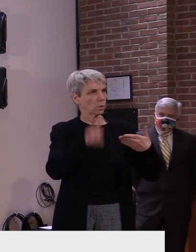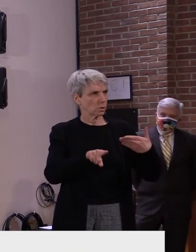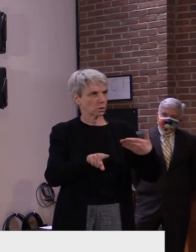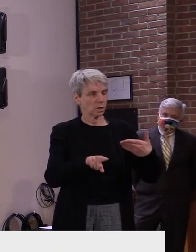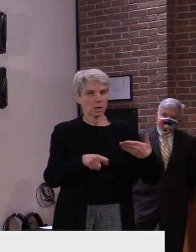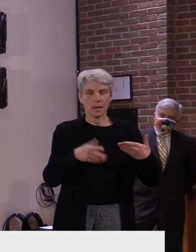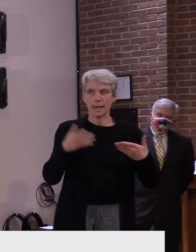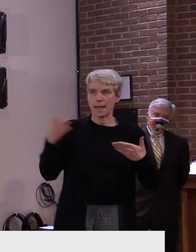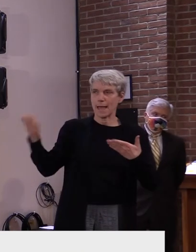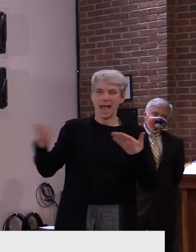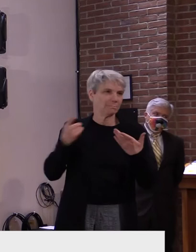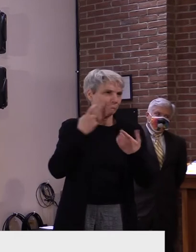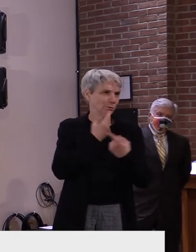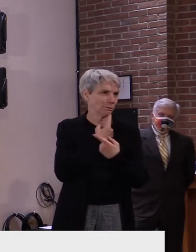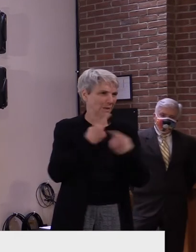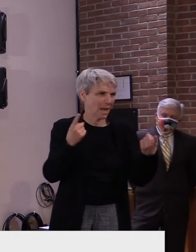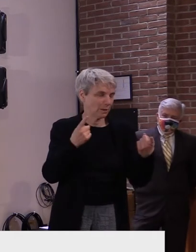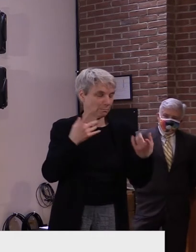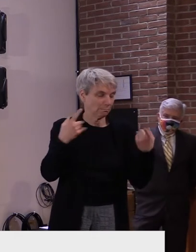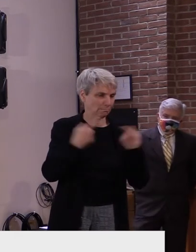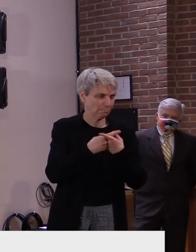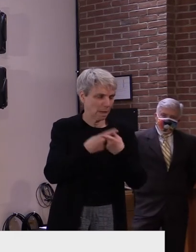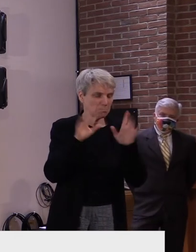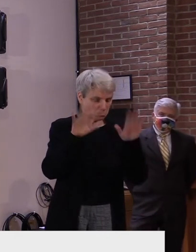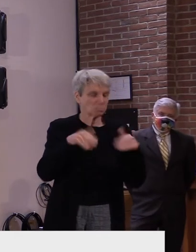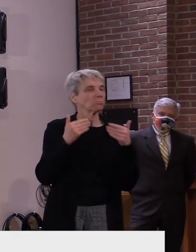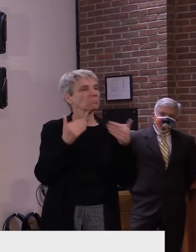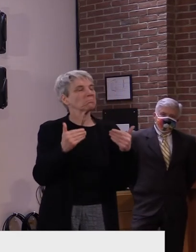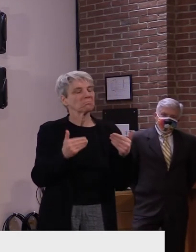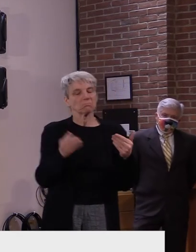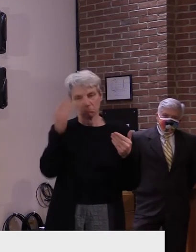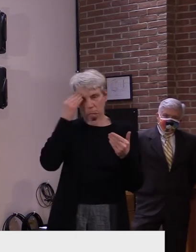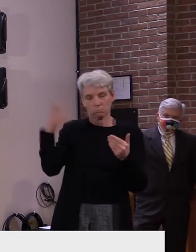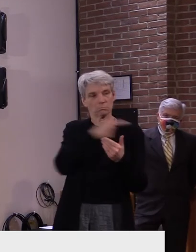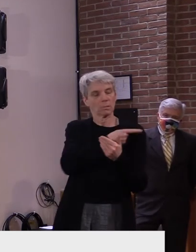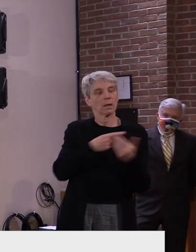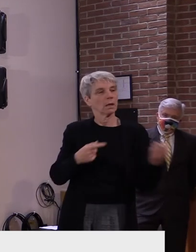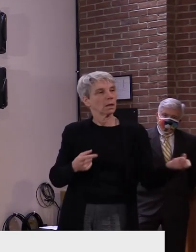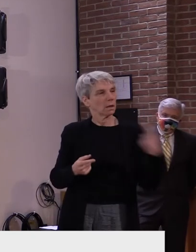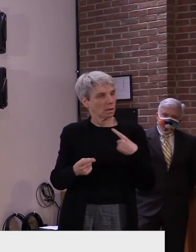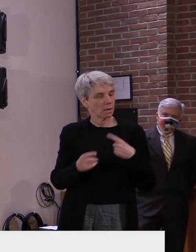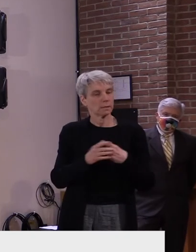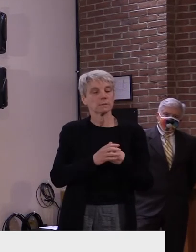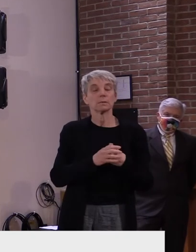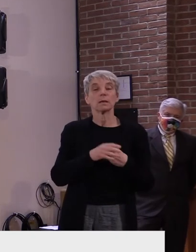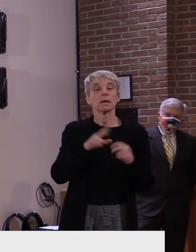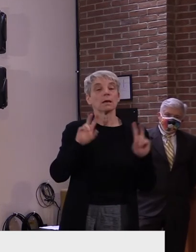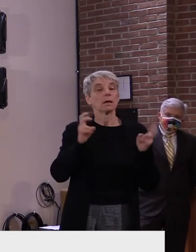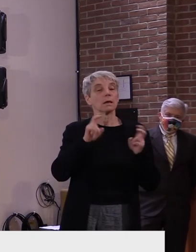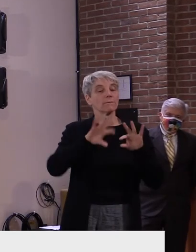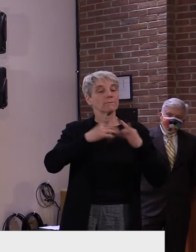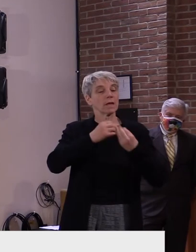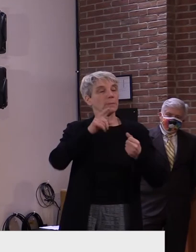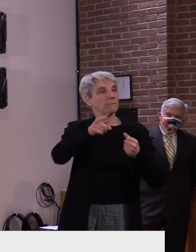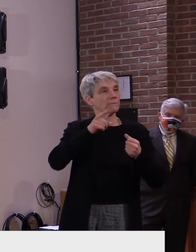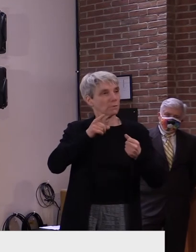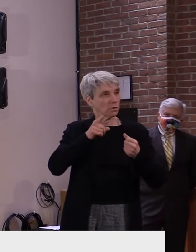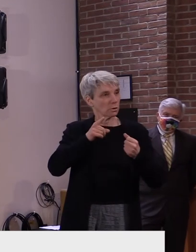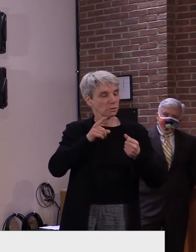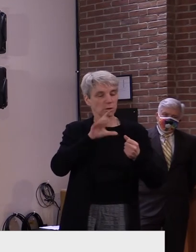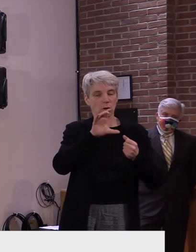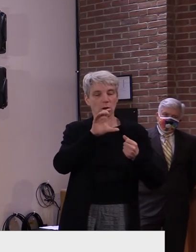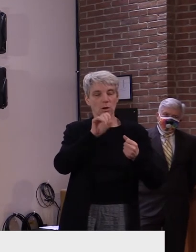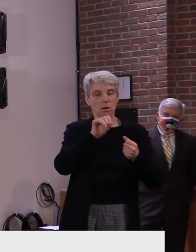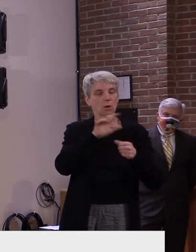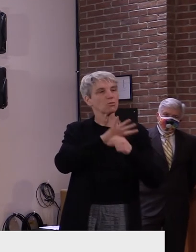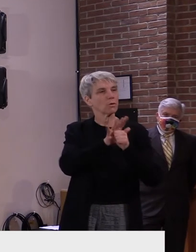but the question was the family's first coronavirus response act requires that certain employers provide up to